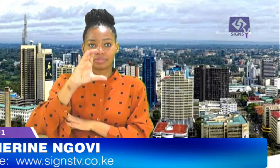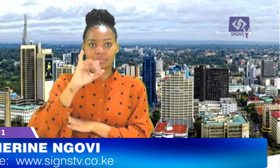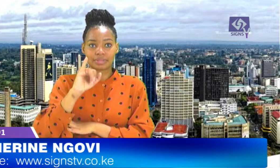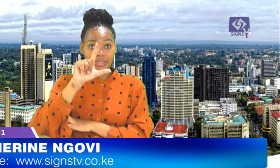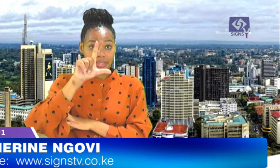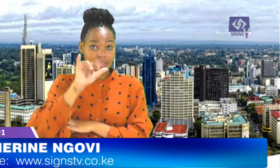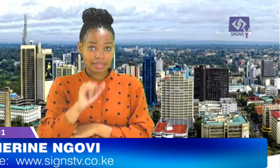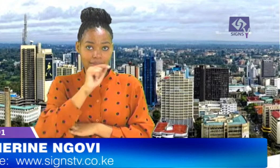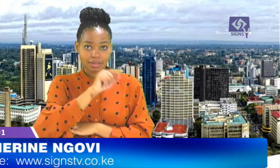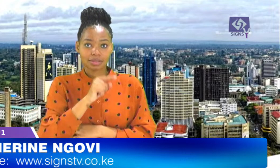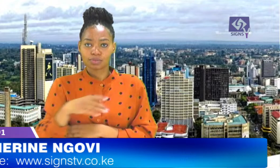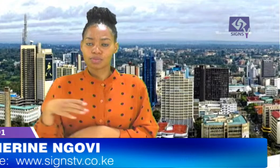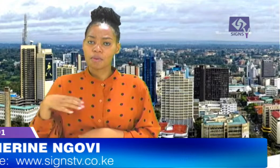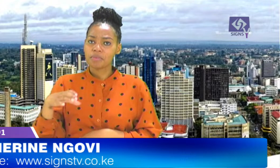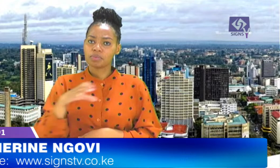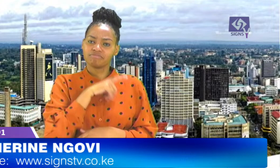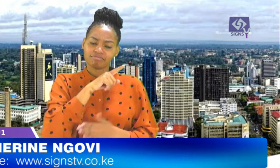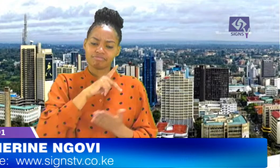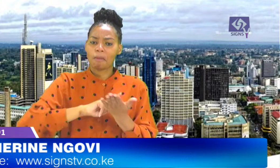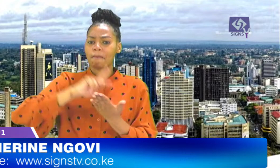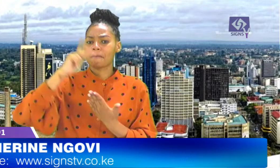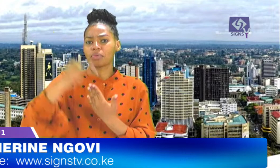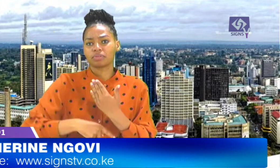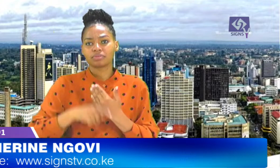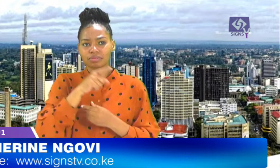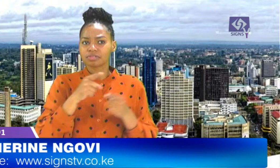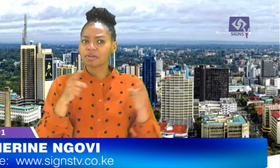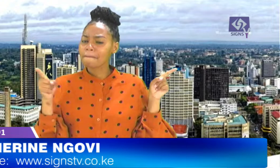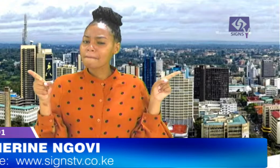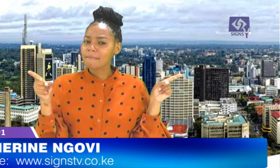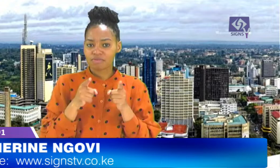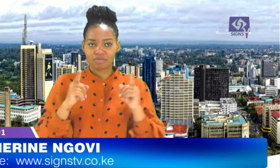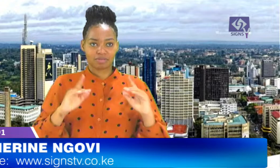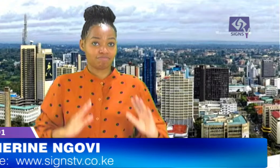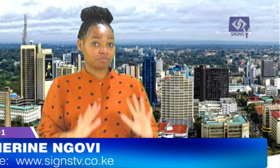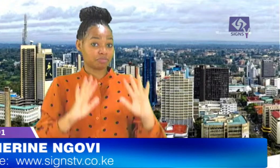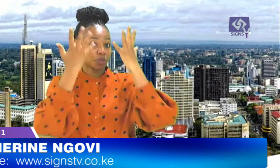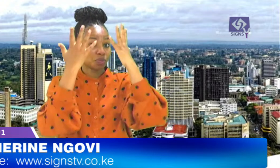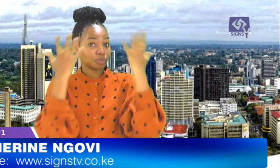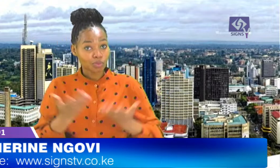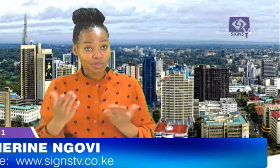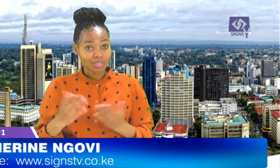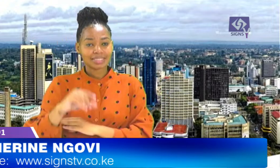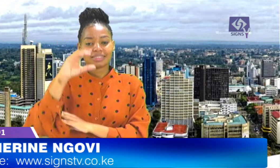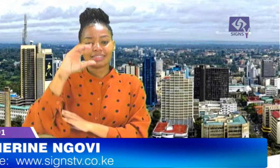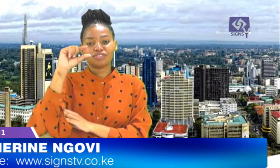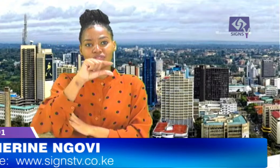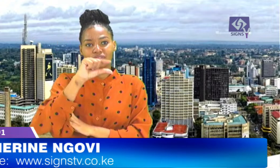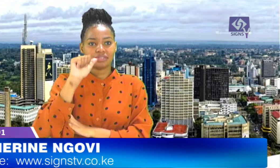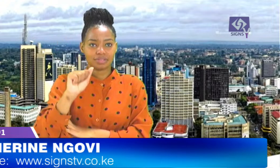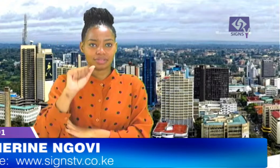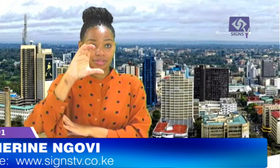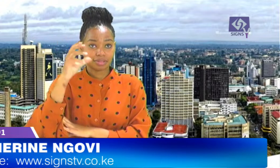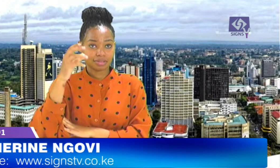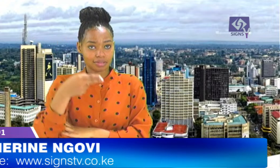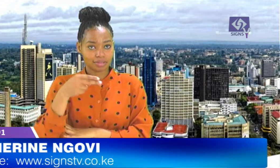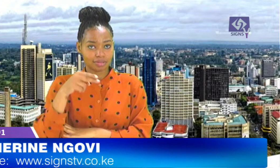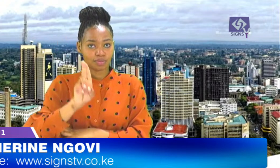Embu Governor Cecil Mbarire commissioned the project at a brief ceremony of